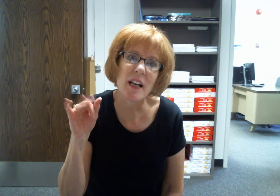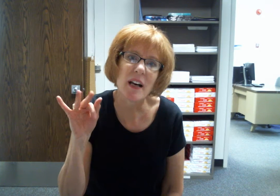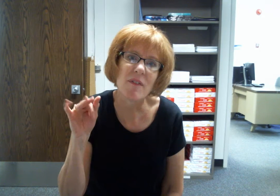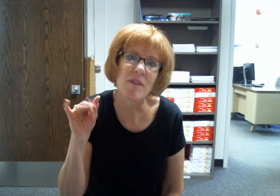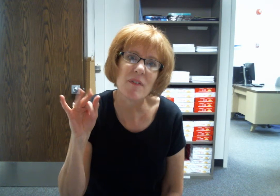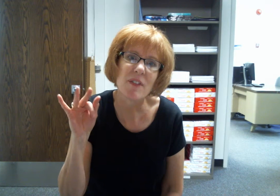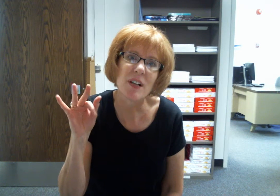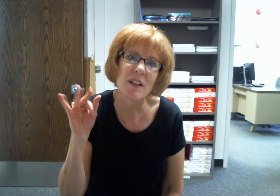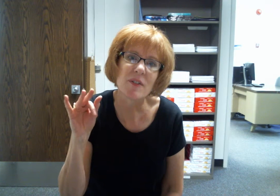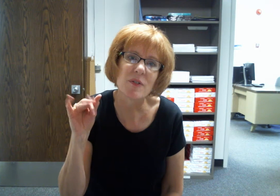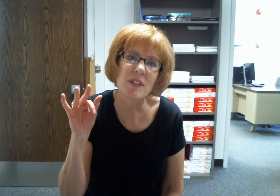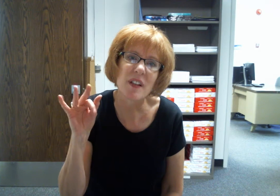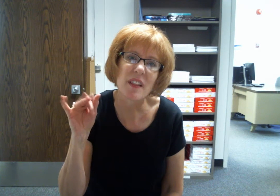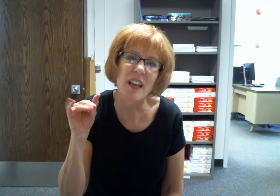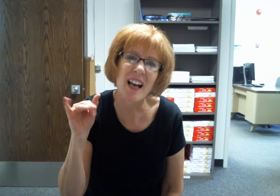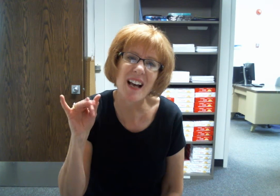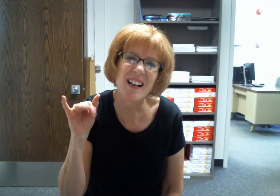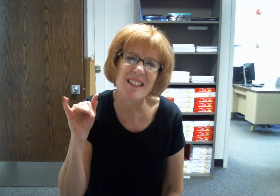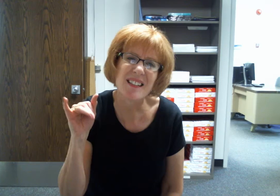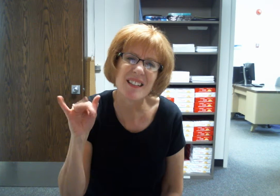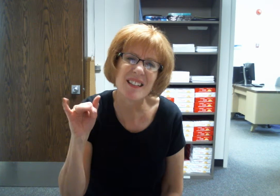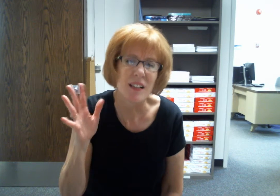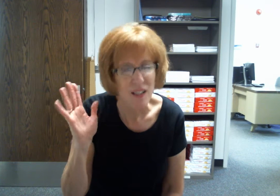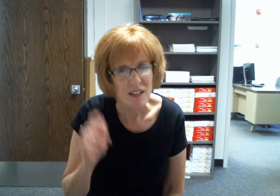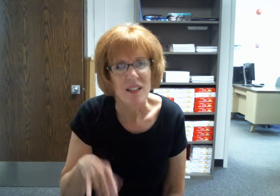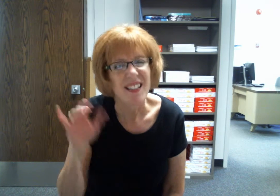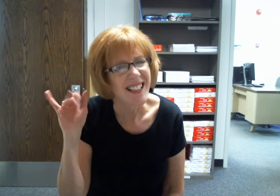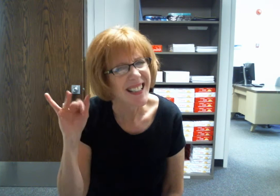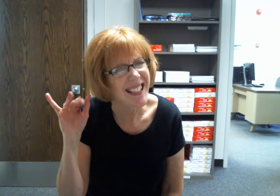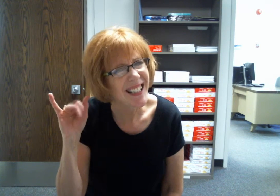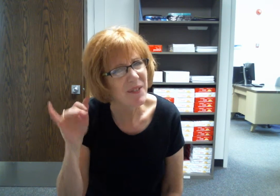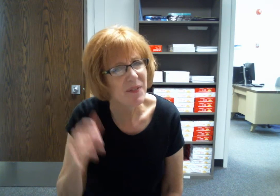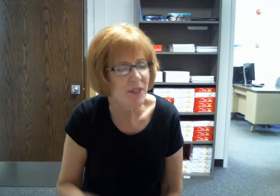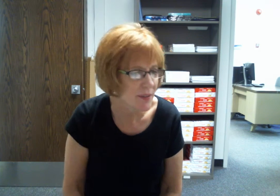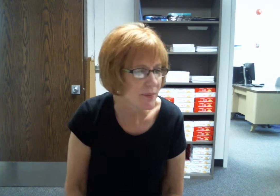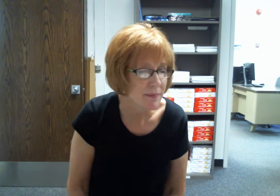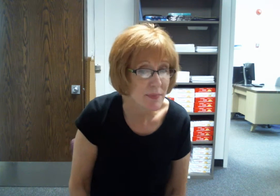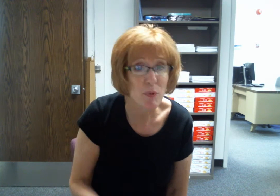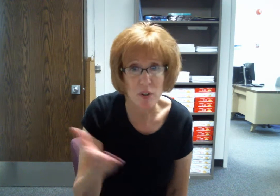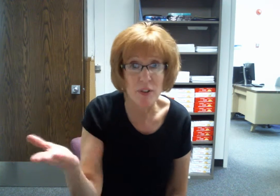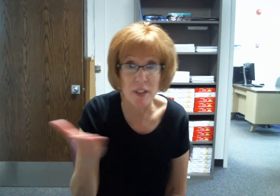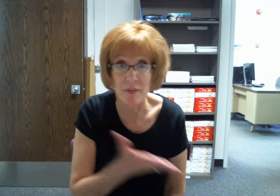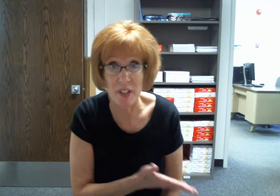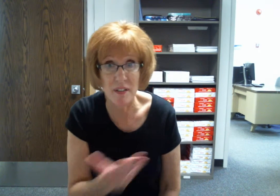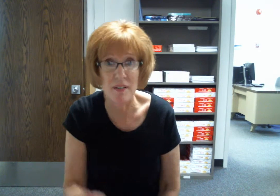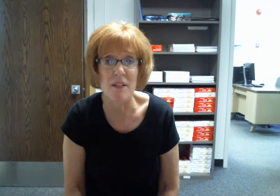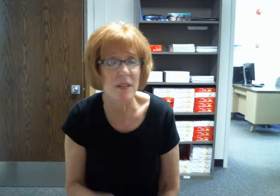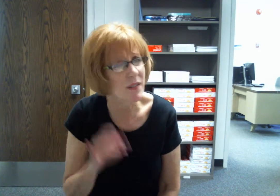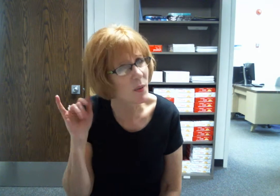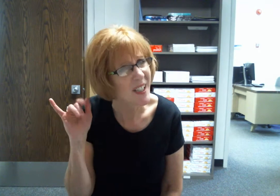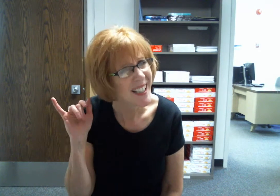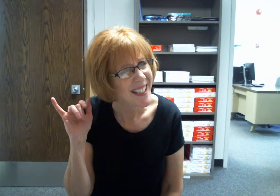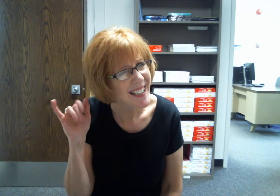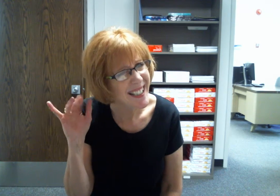IF and it kind of turns into that. If, and we're going to learn if-then sentences. So